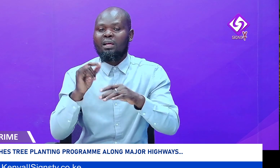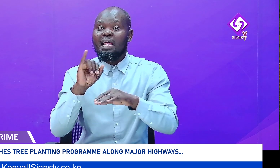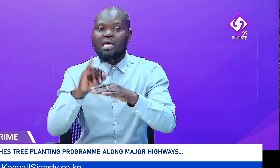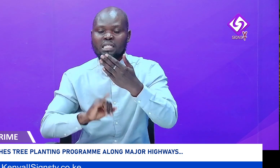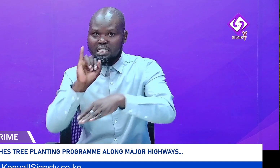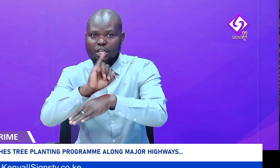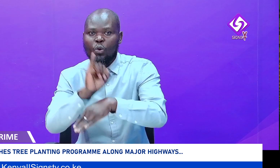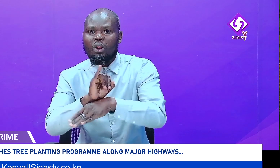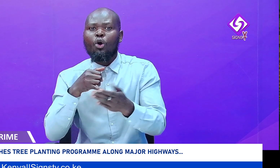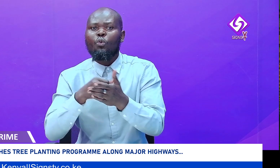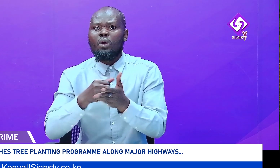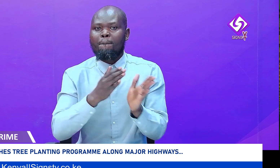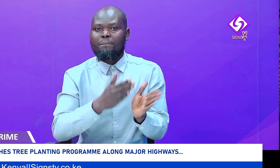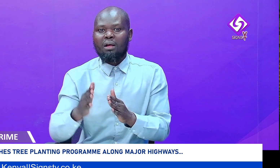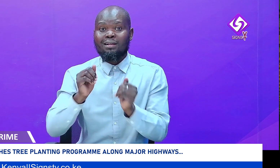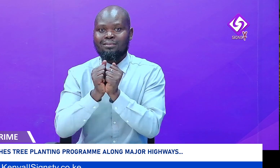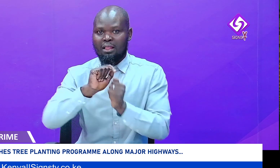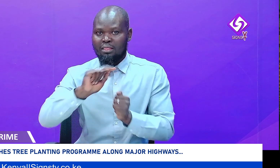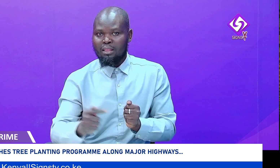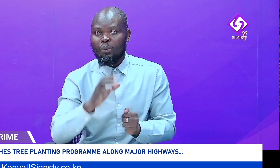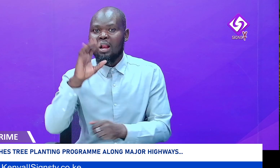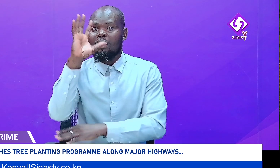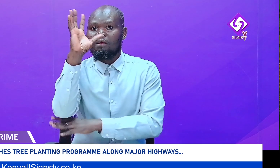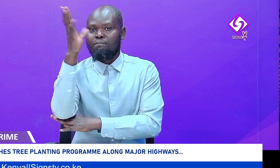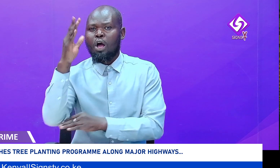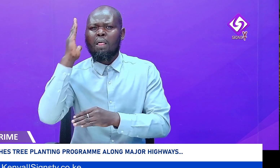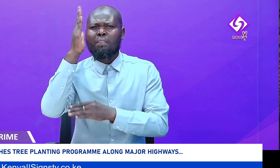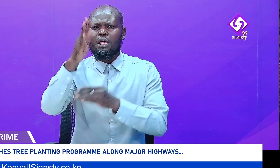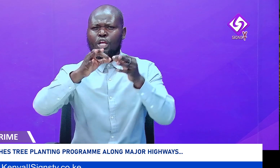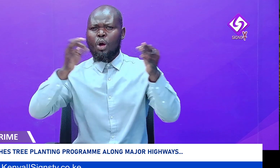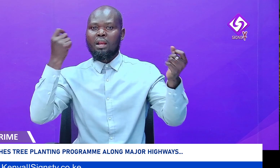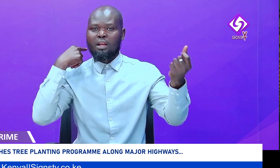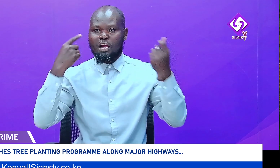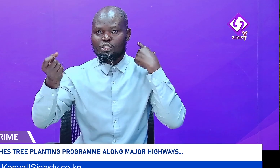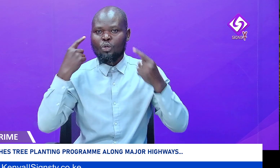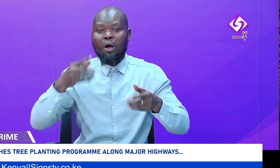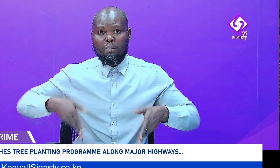planted 10,000 trees along the Kericho Road during the ongoing rainy season.